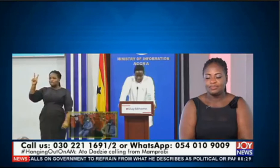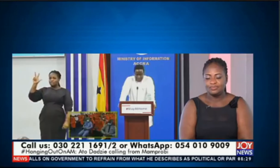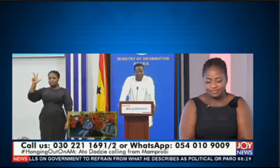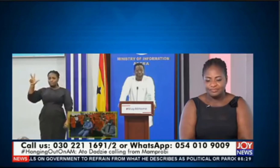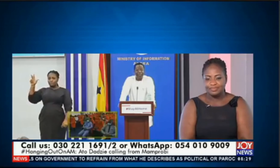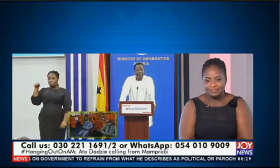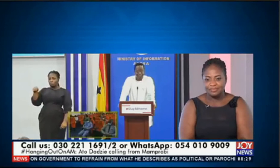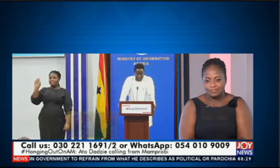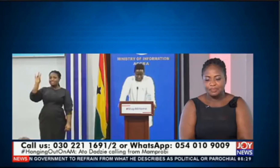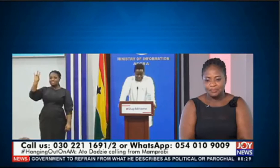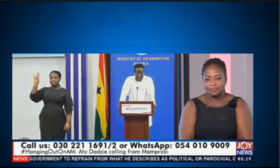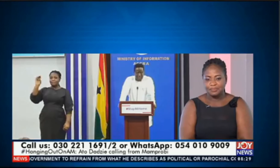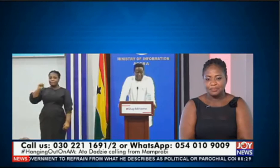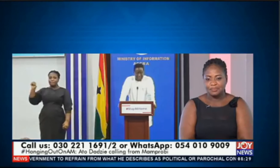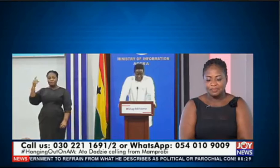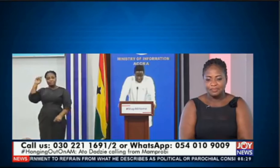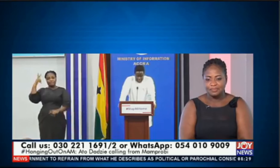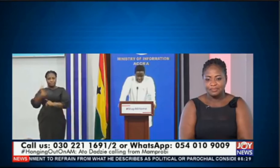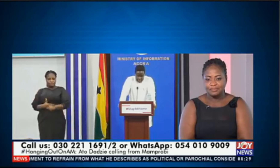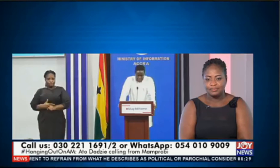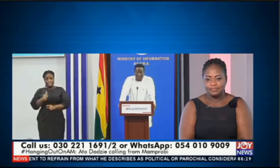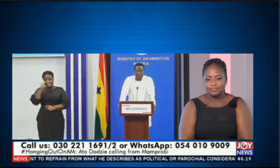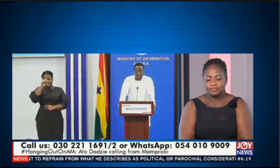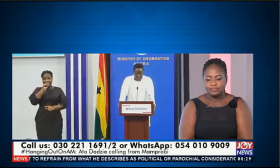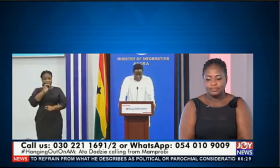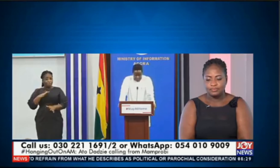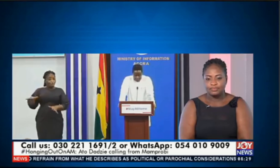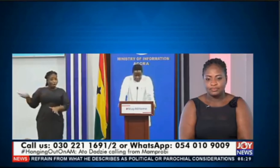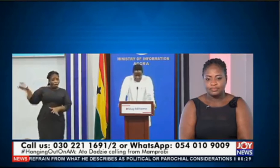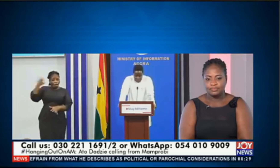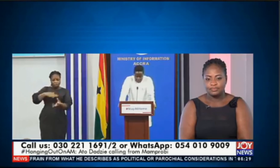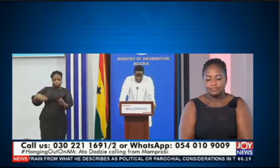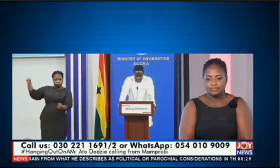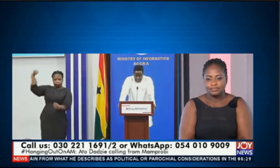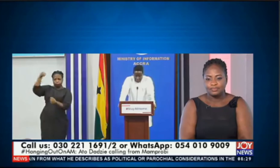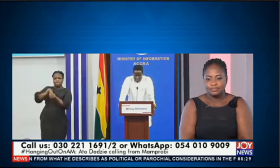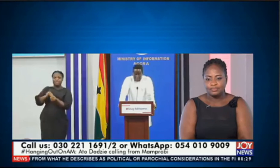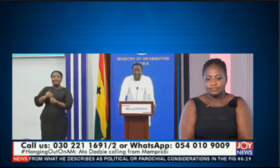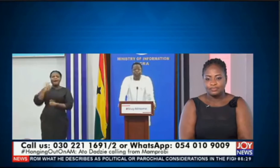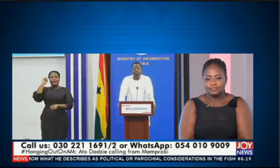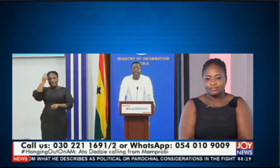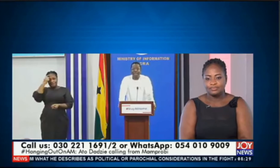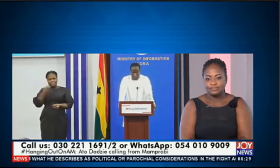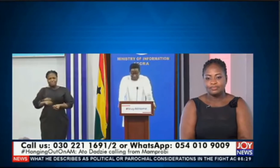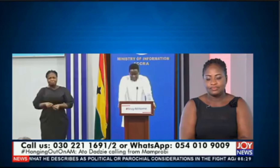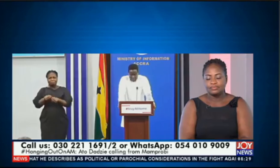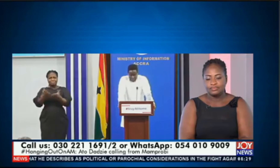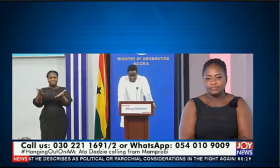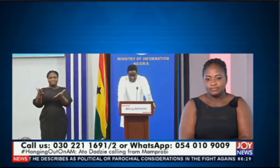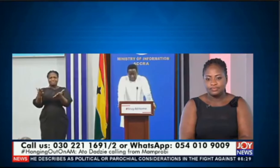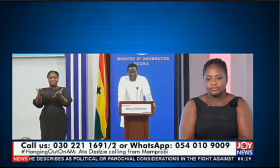very long time. And sometimes when they have late programs, I wonder, I always ask myself, how is Love going home after this